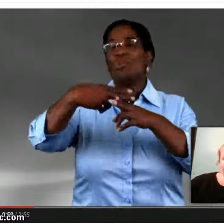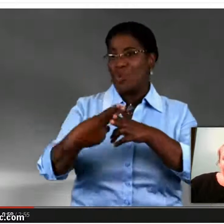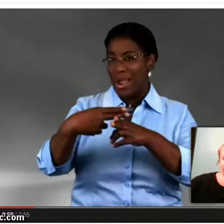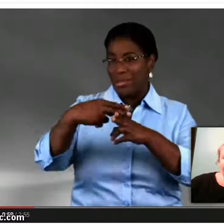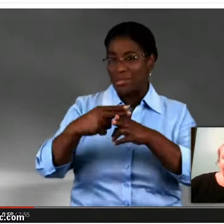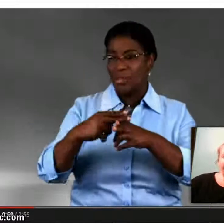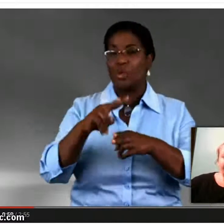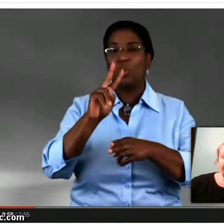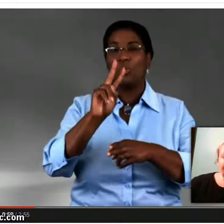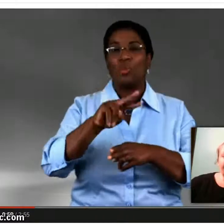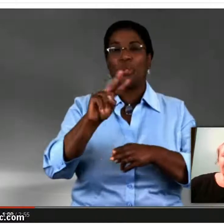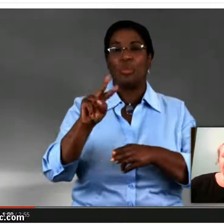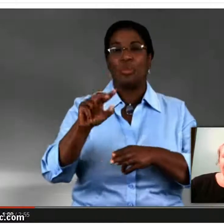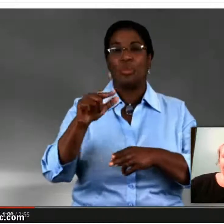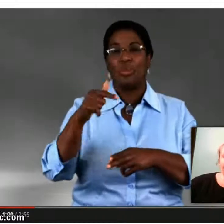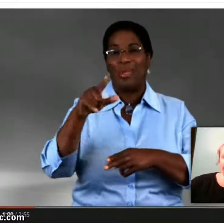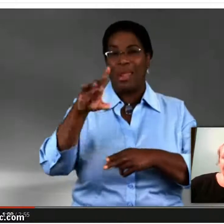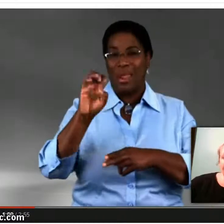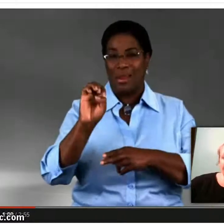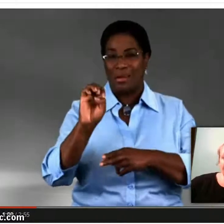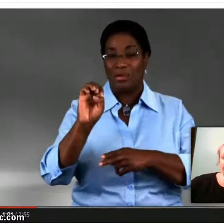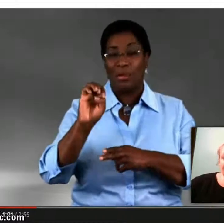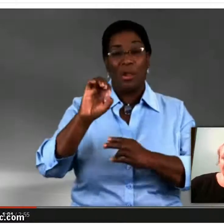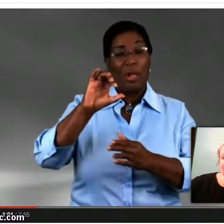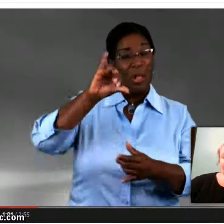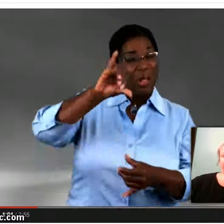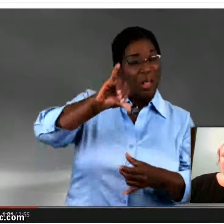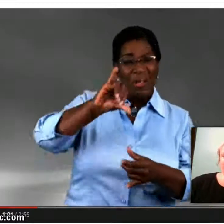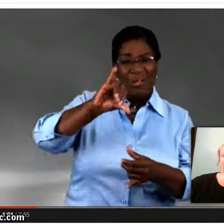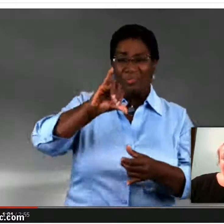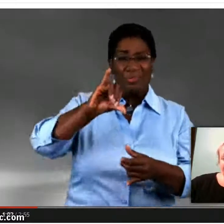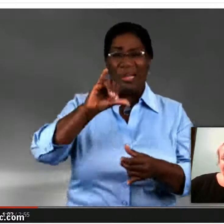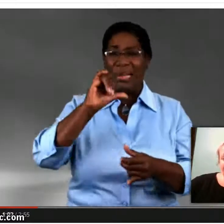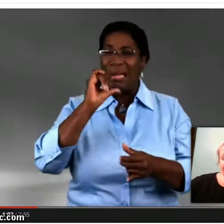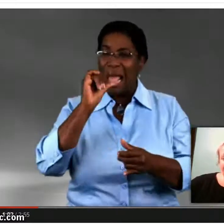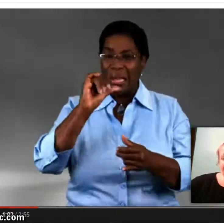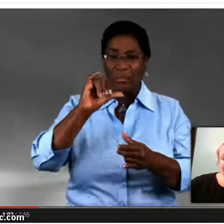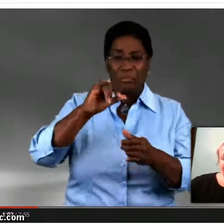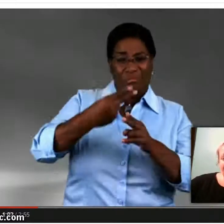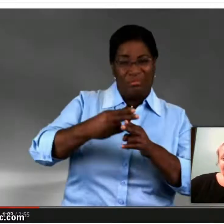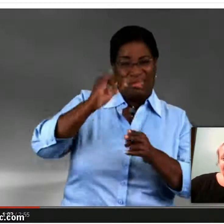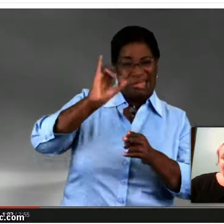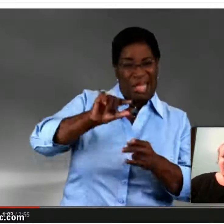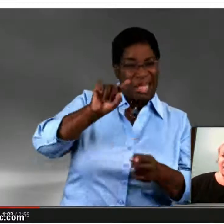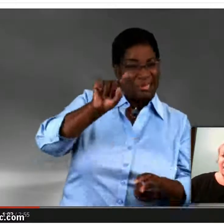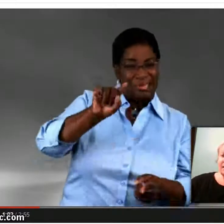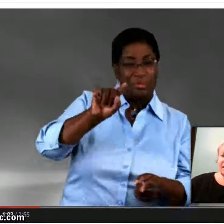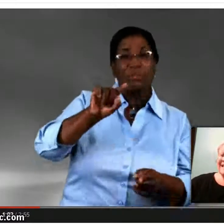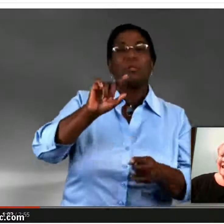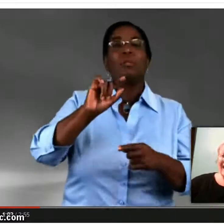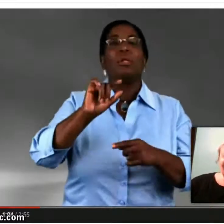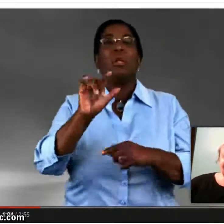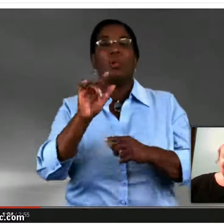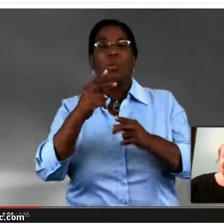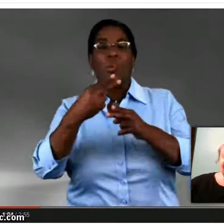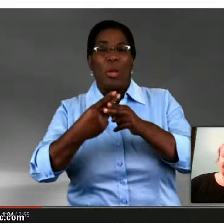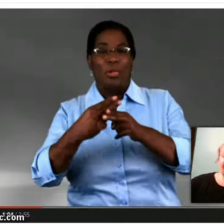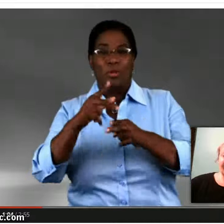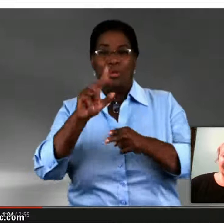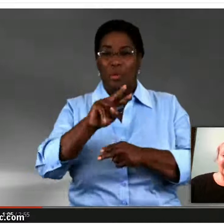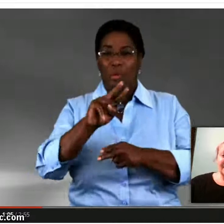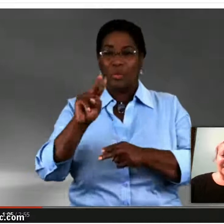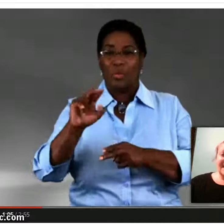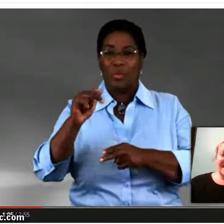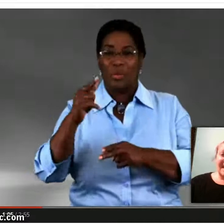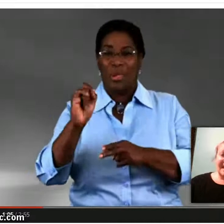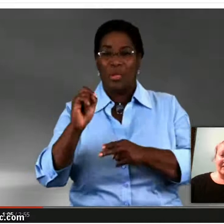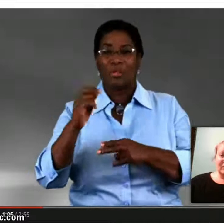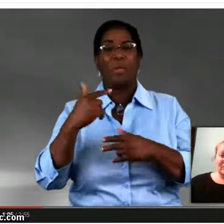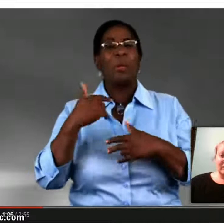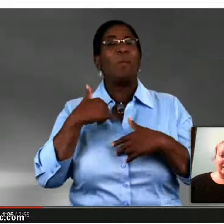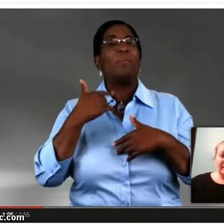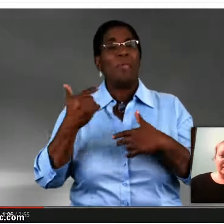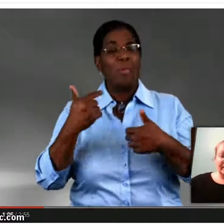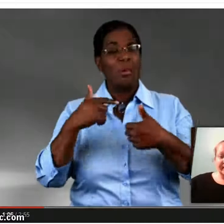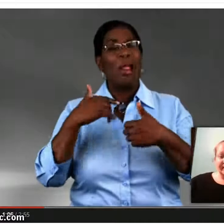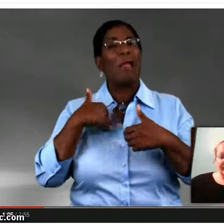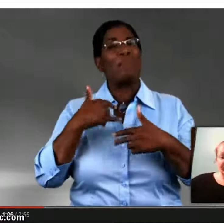bend. The measurements that you need is 22 inches. Not in height, but the gauge,